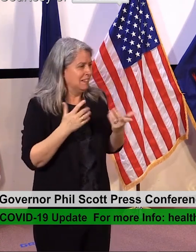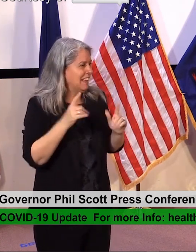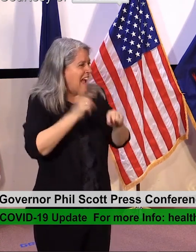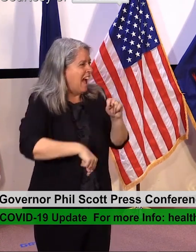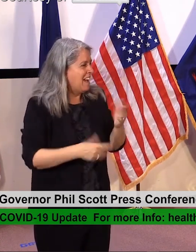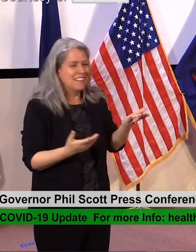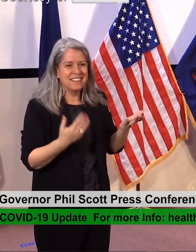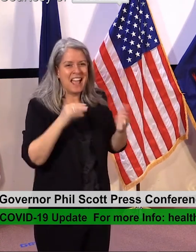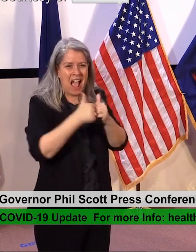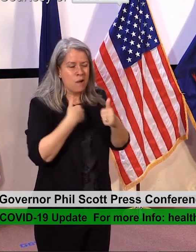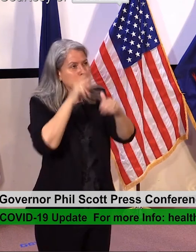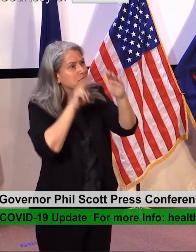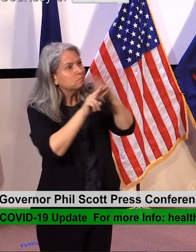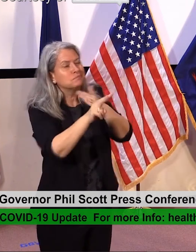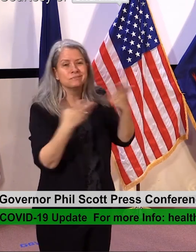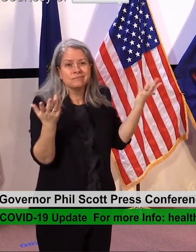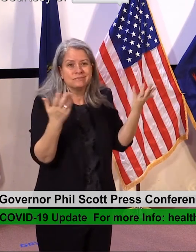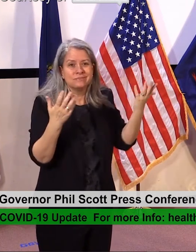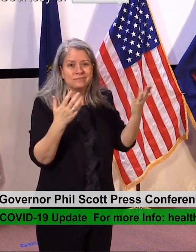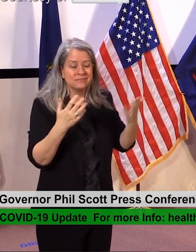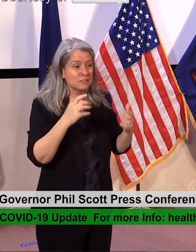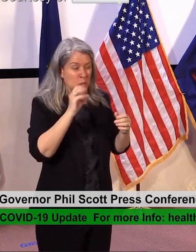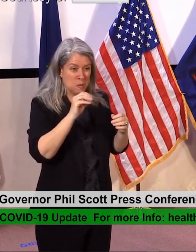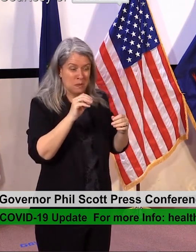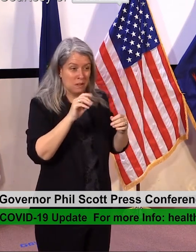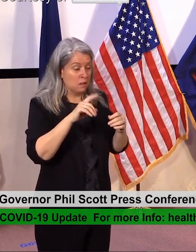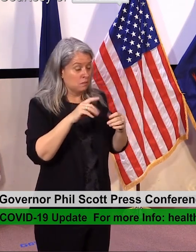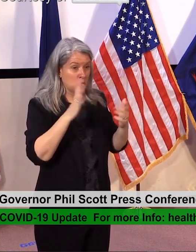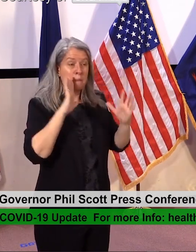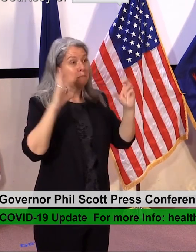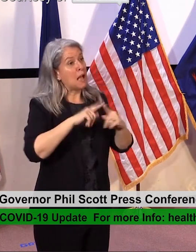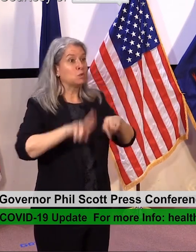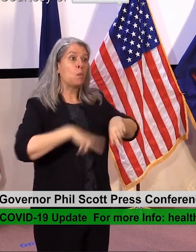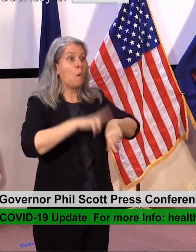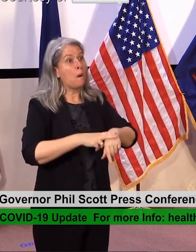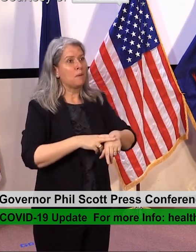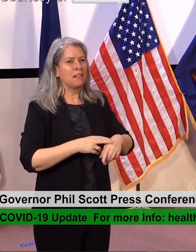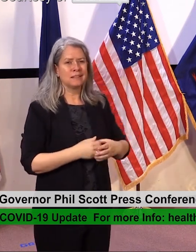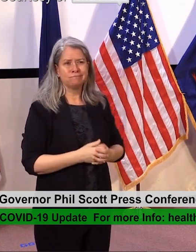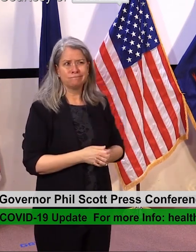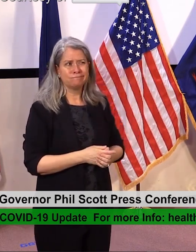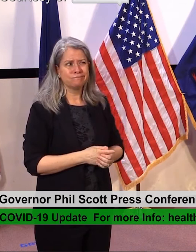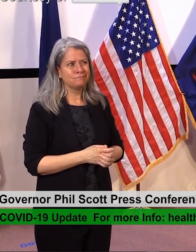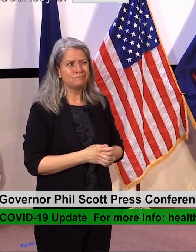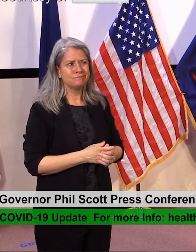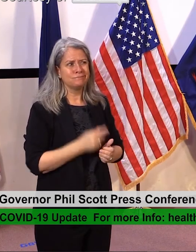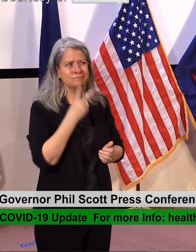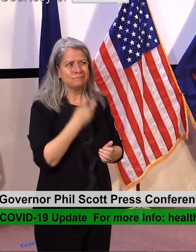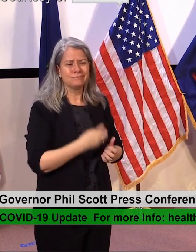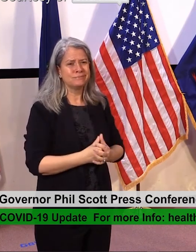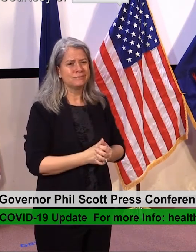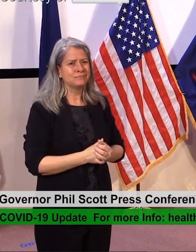to say that once this wave is over, that we'll go back to normal, would be disingenuous. We're going to have to